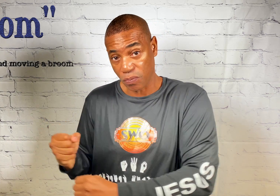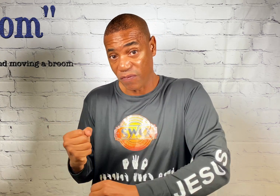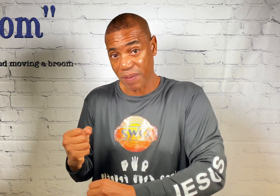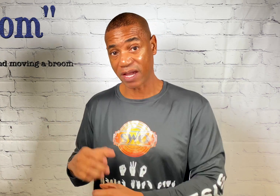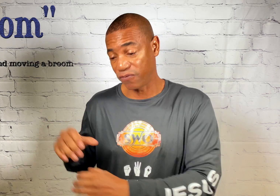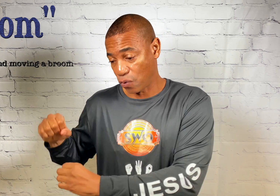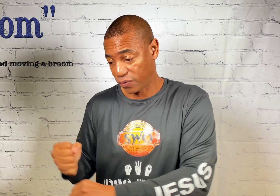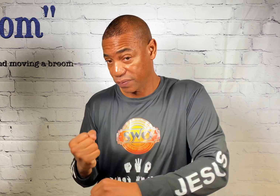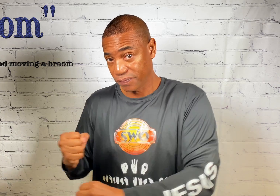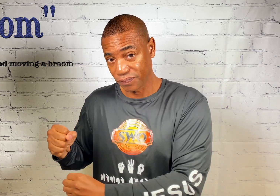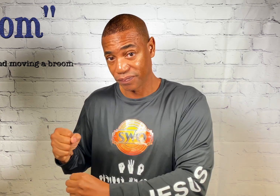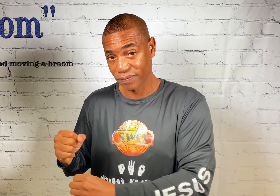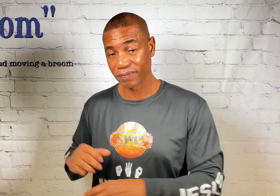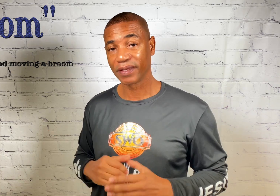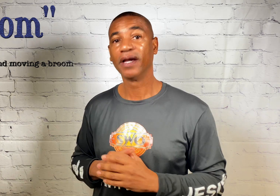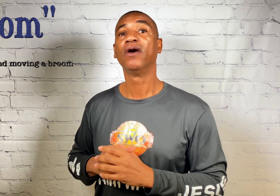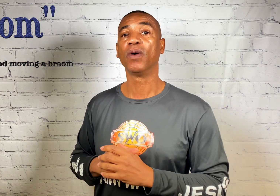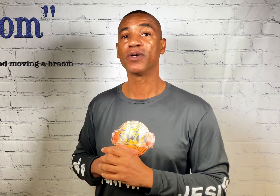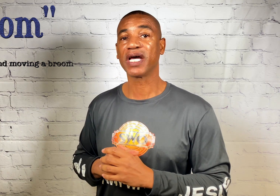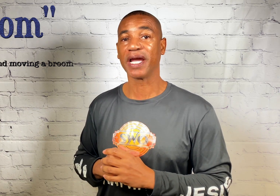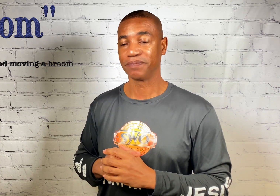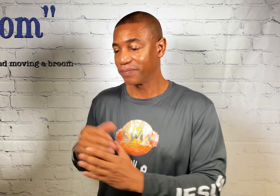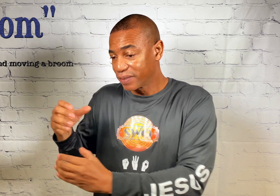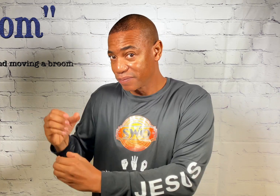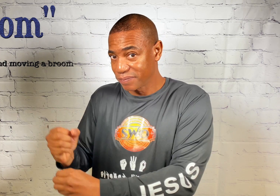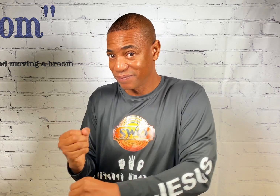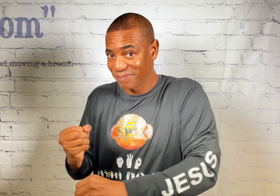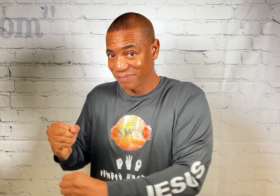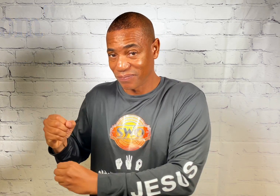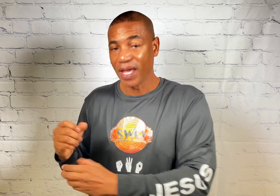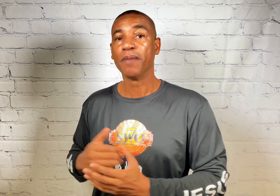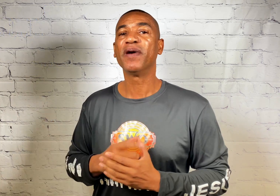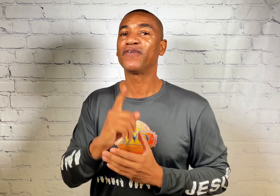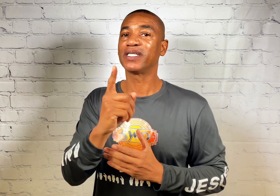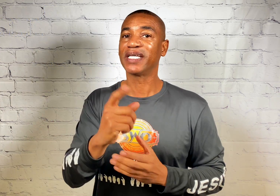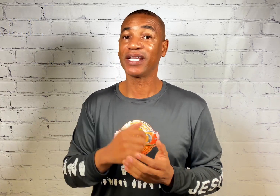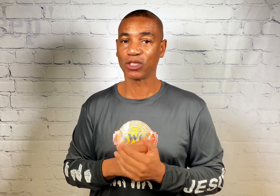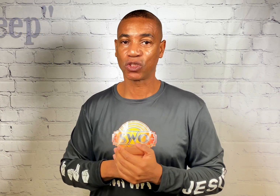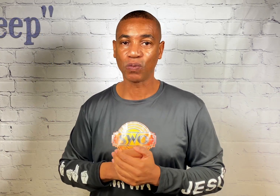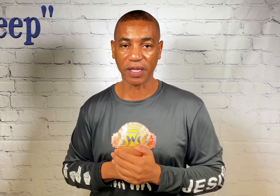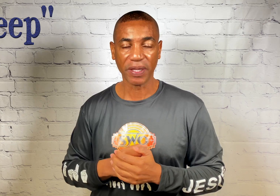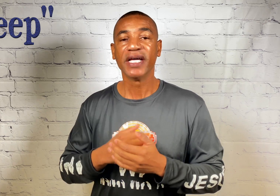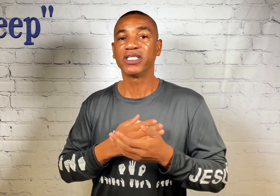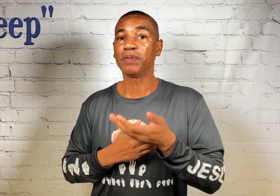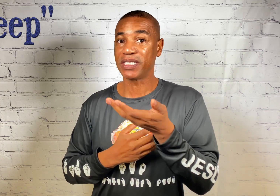move it back and forth. One more time. But for the sign to sweep, simply take